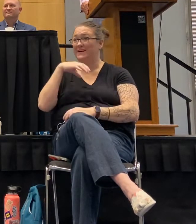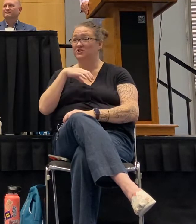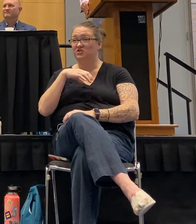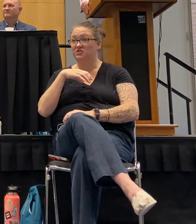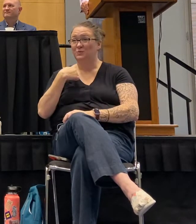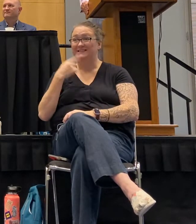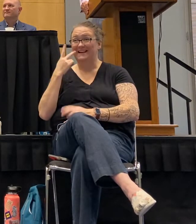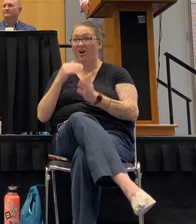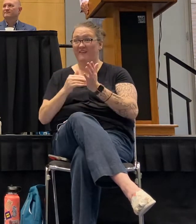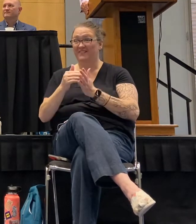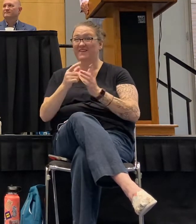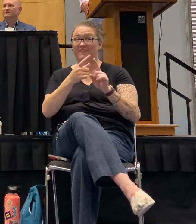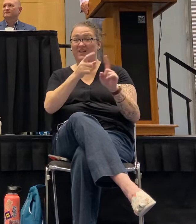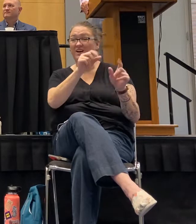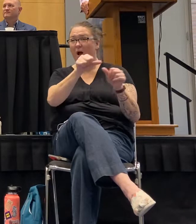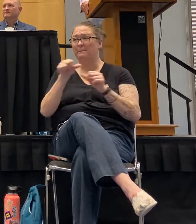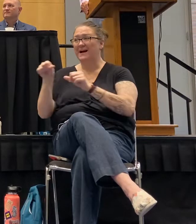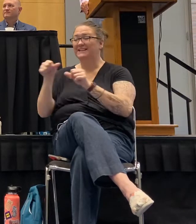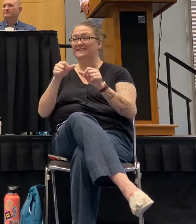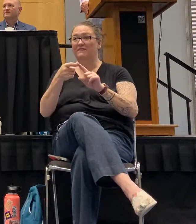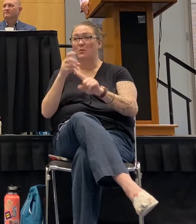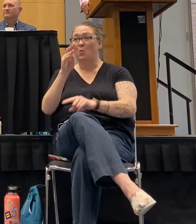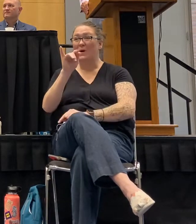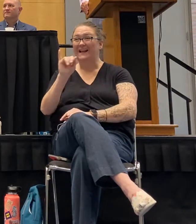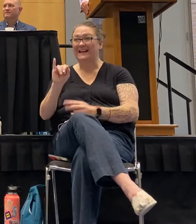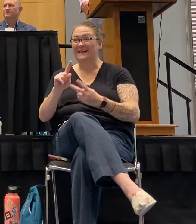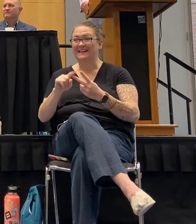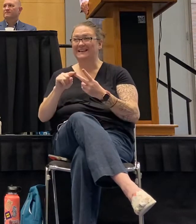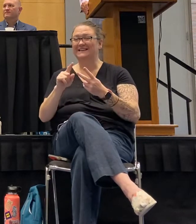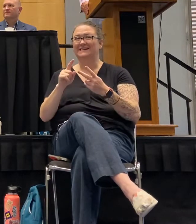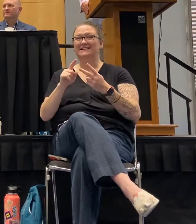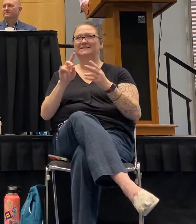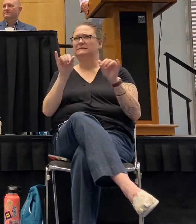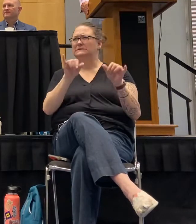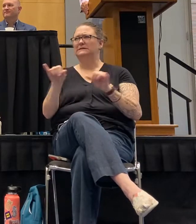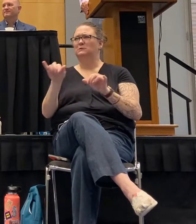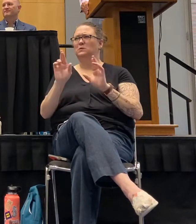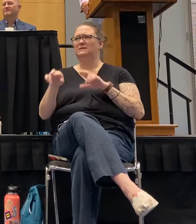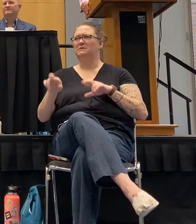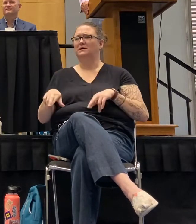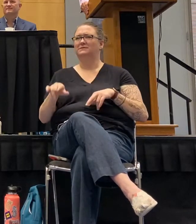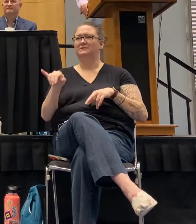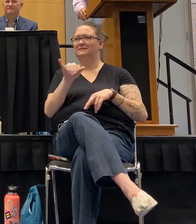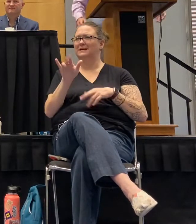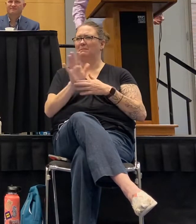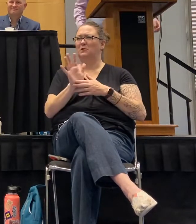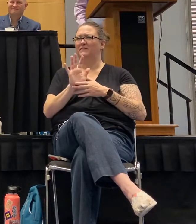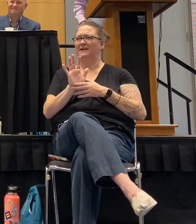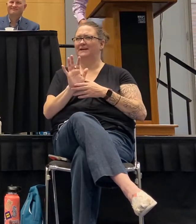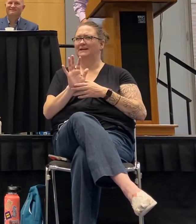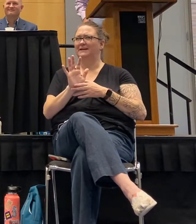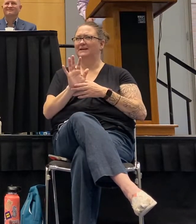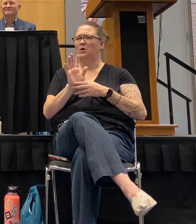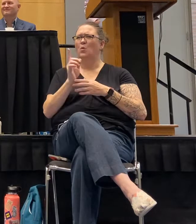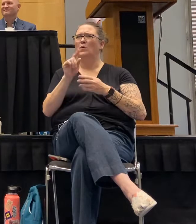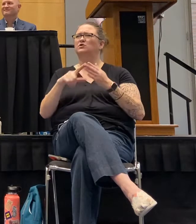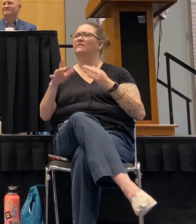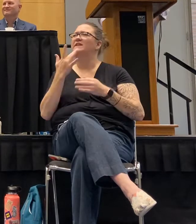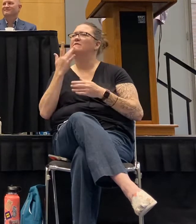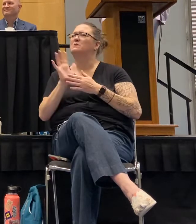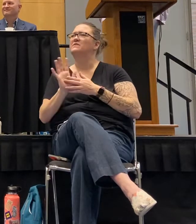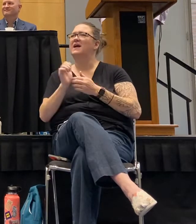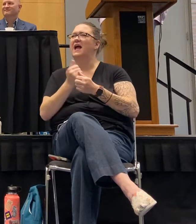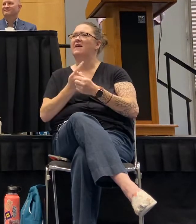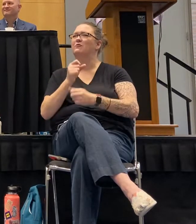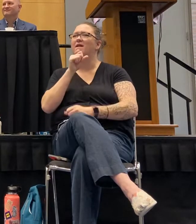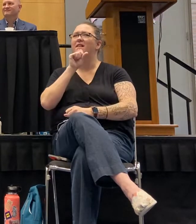lot of similar responses. So in response to our question on what your favorite movie is, strangely, everyone loved